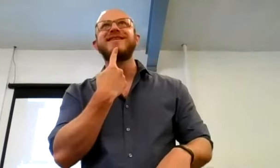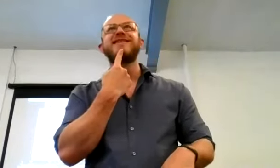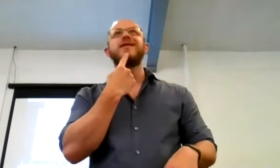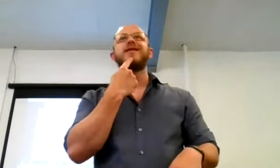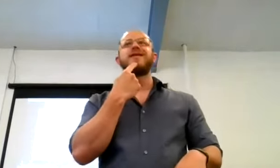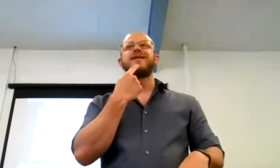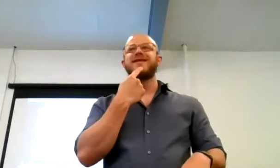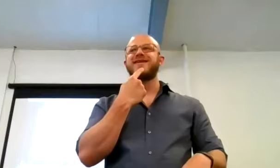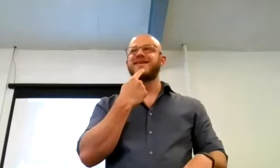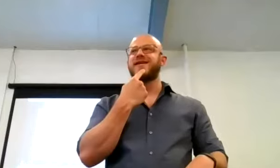disappointed,